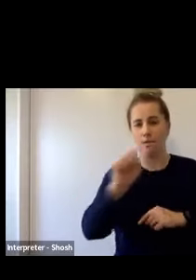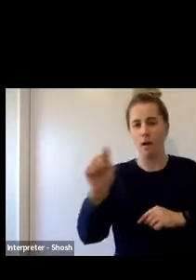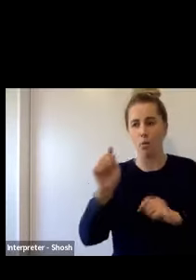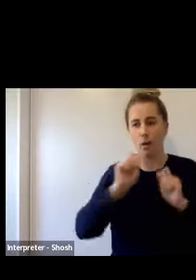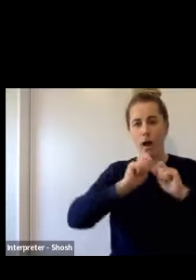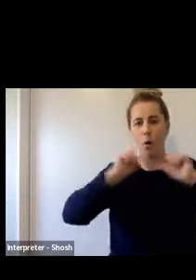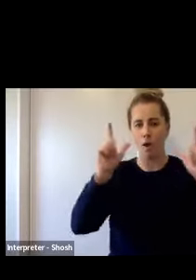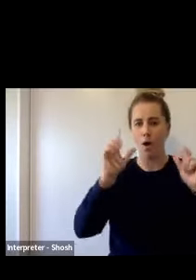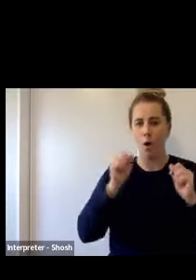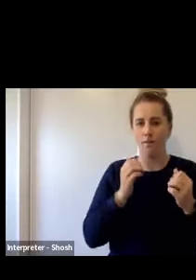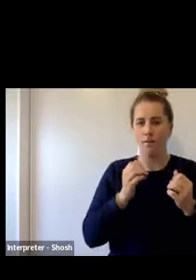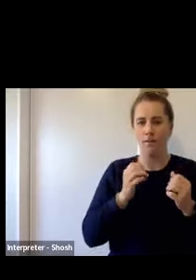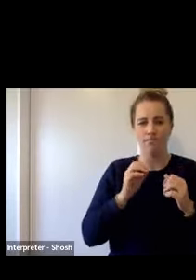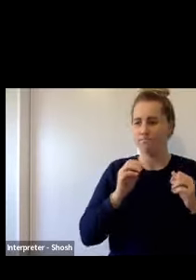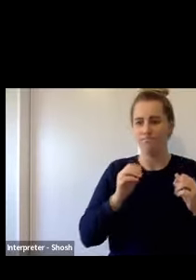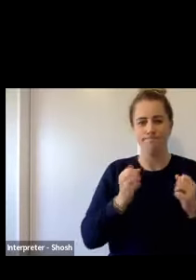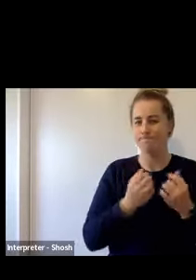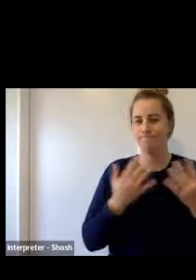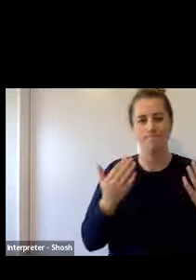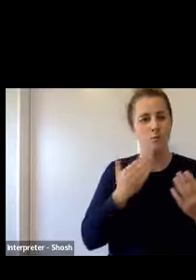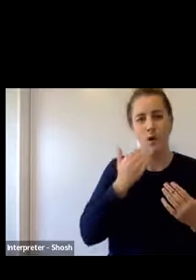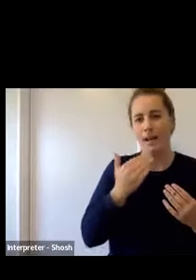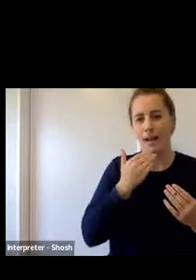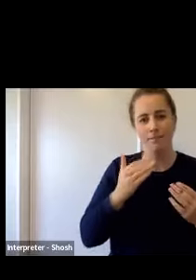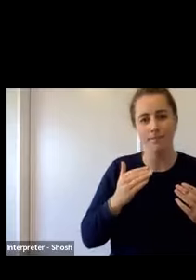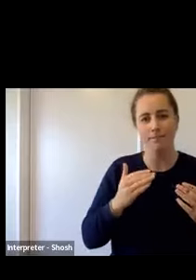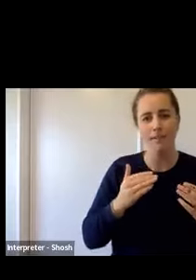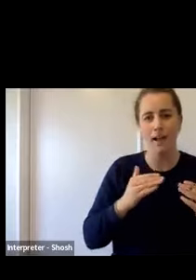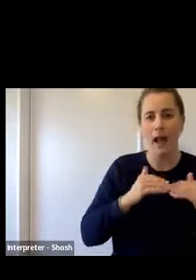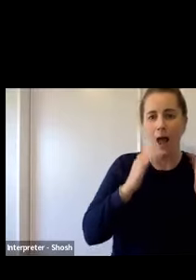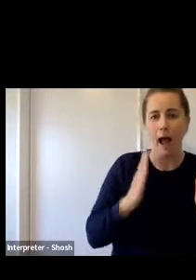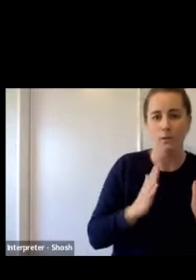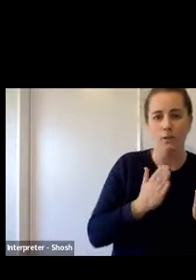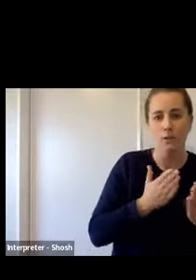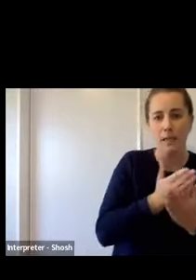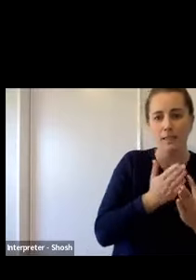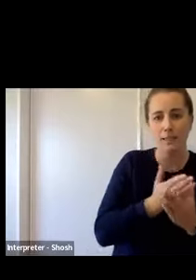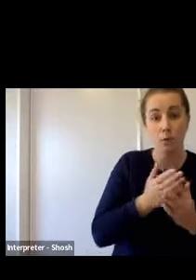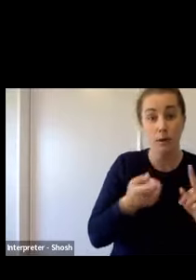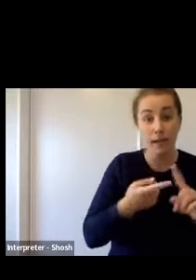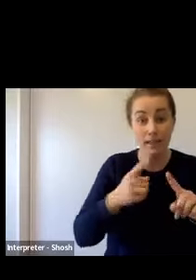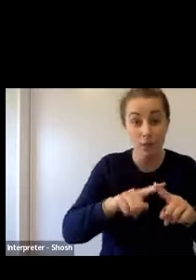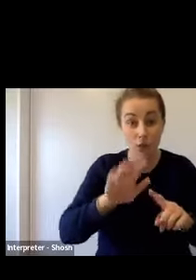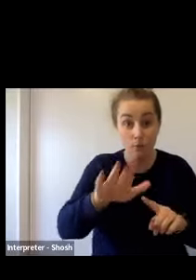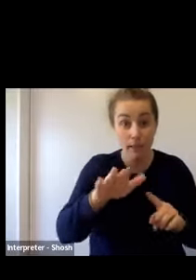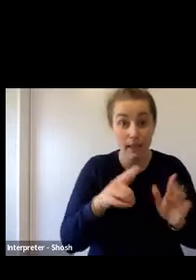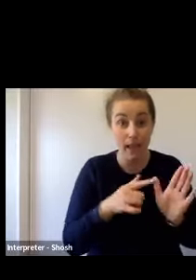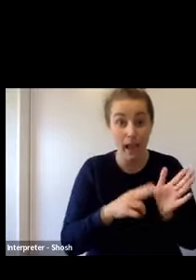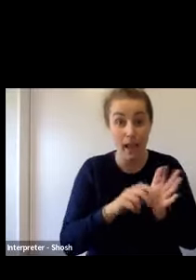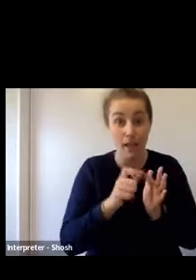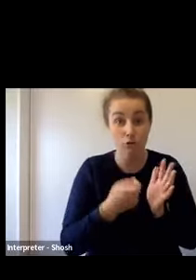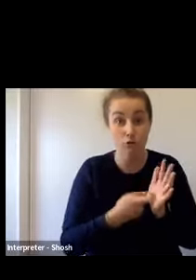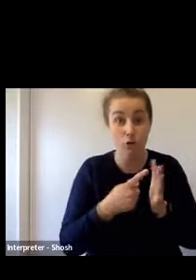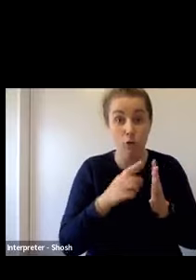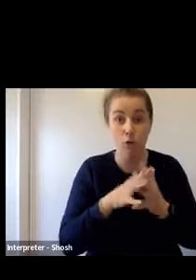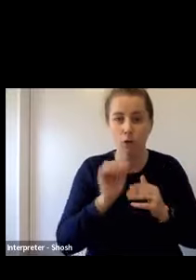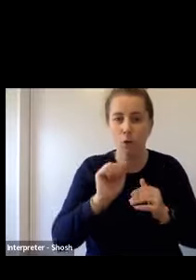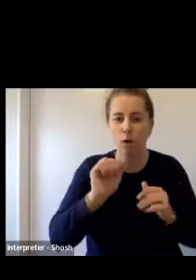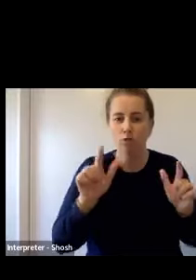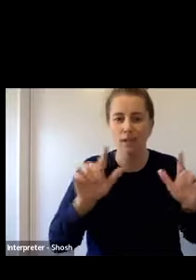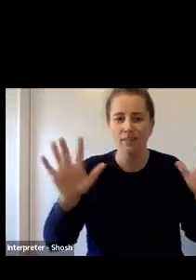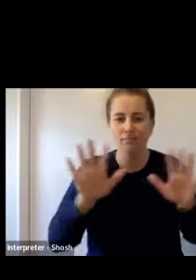of accessible housing. Frequently, patients will be medically ready. Excuse me, Andrew. Sorry. Your screen